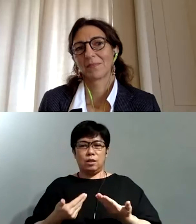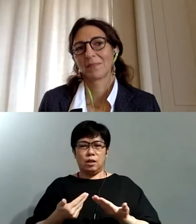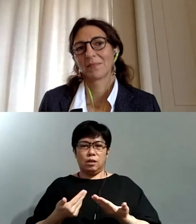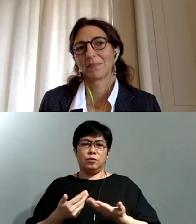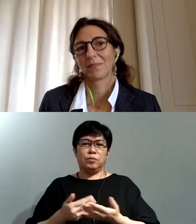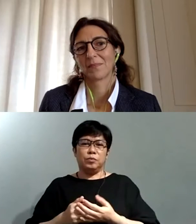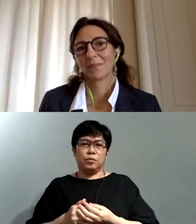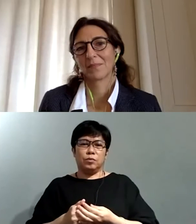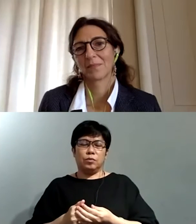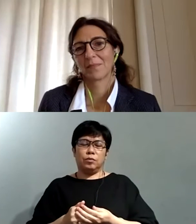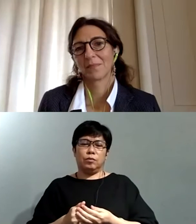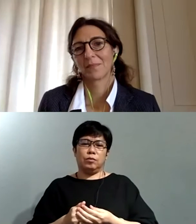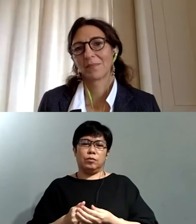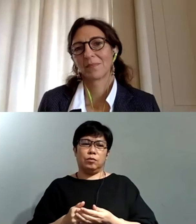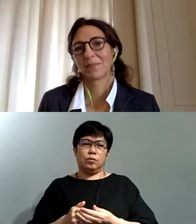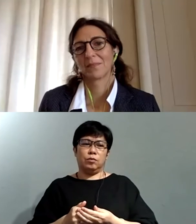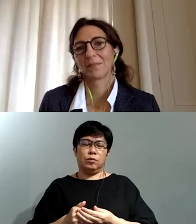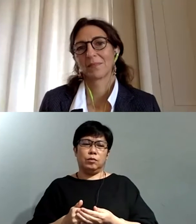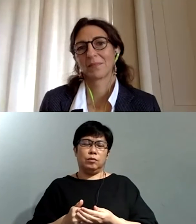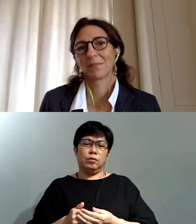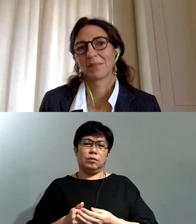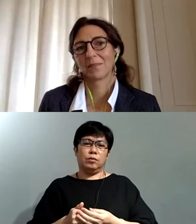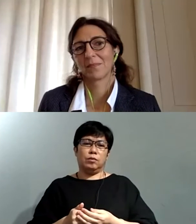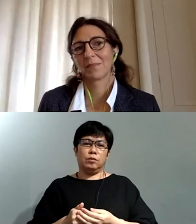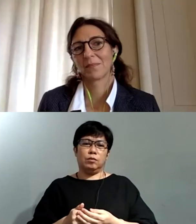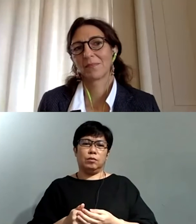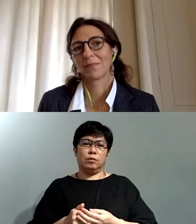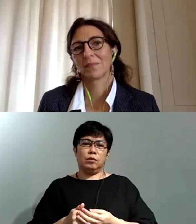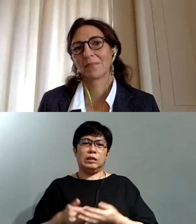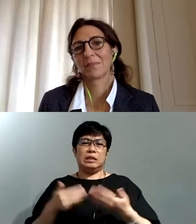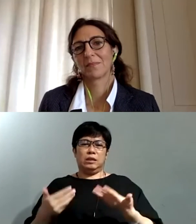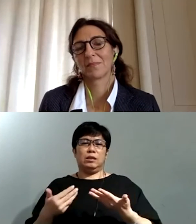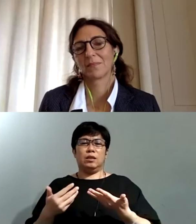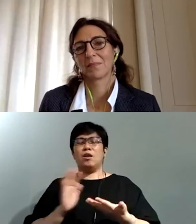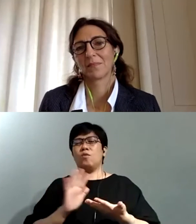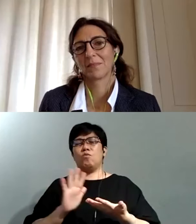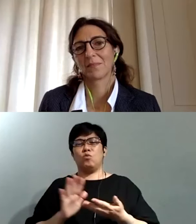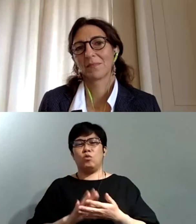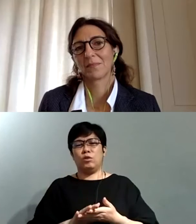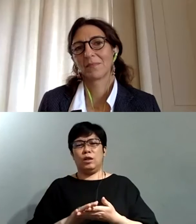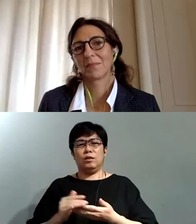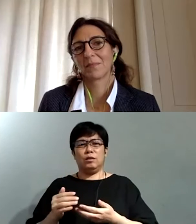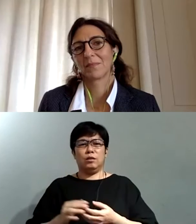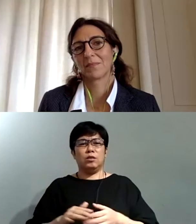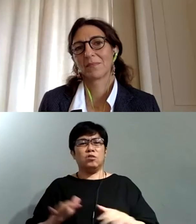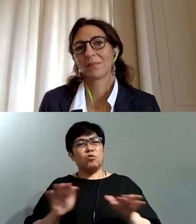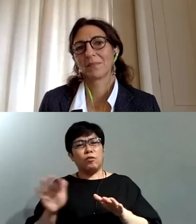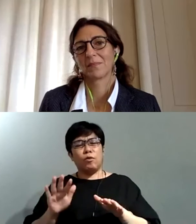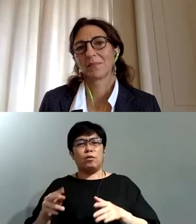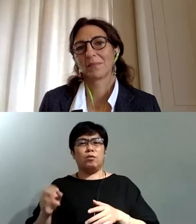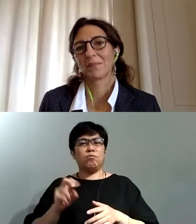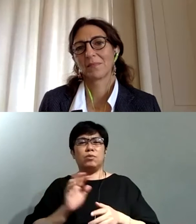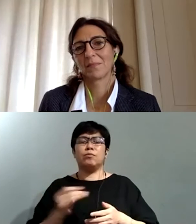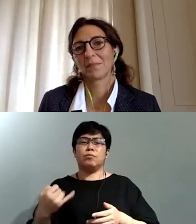last 1 or 2 years, the original freedom and democracy we are